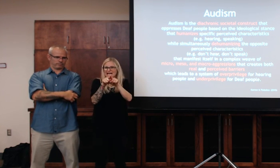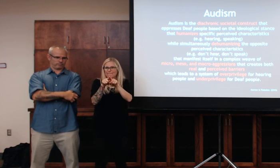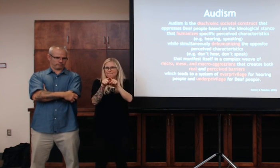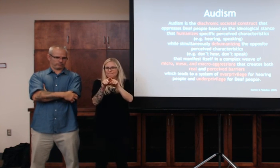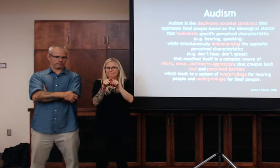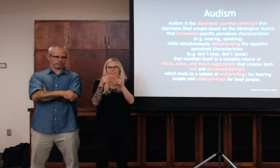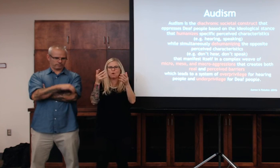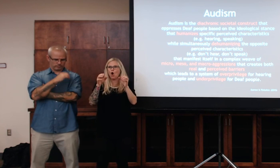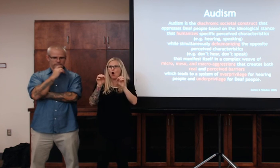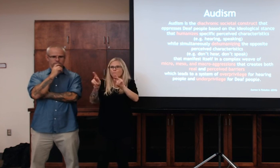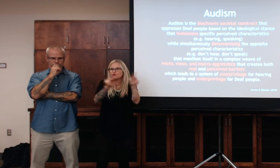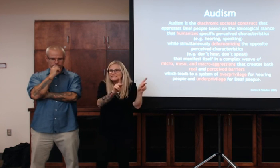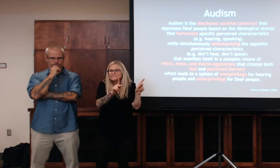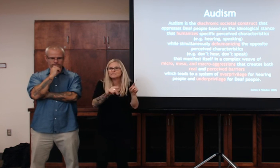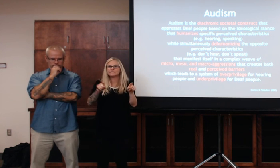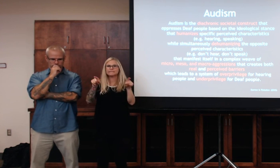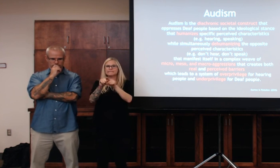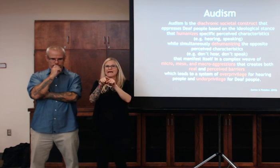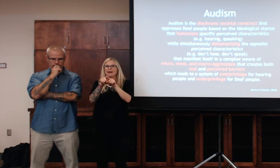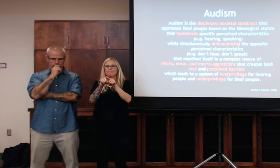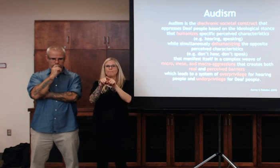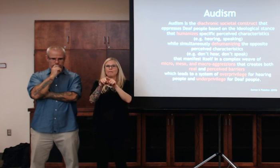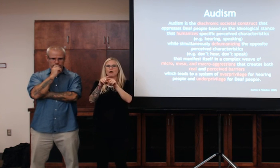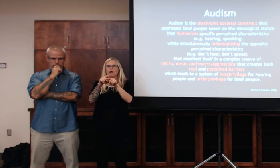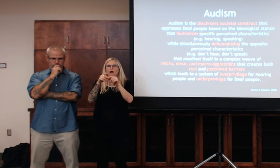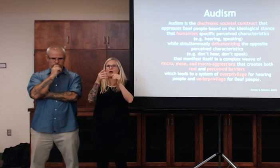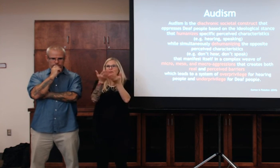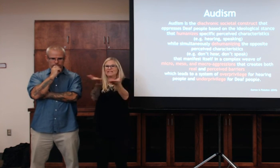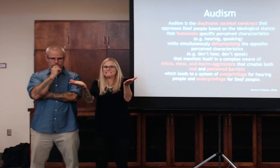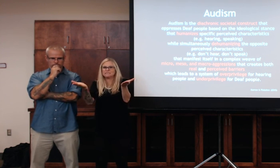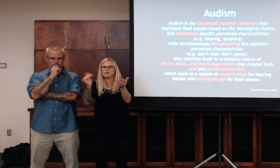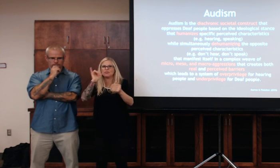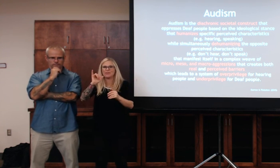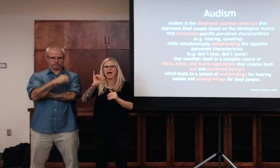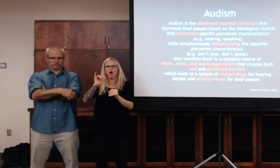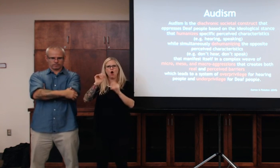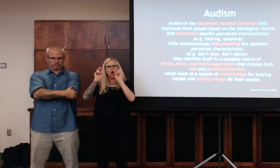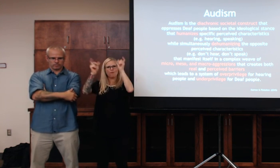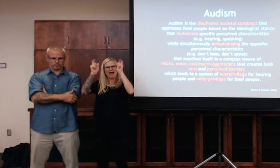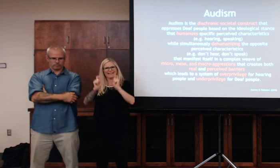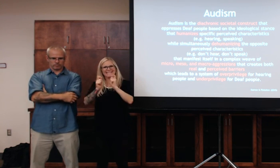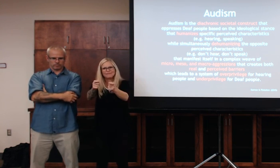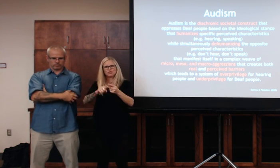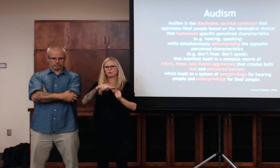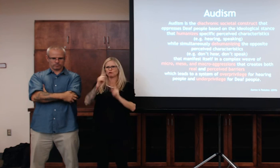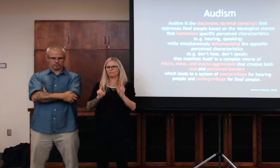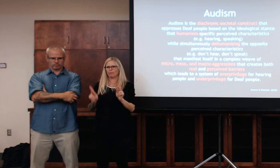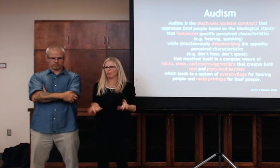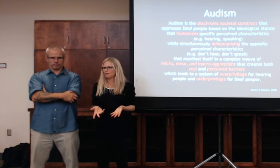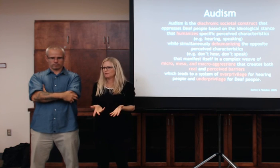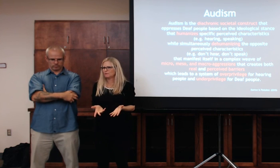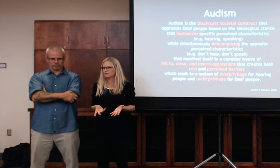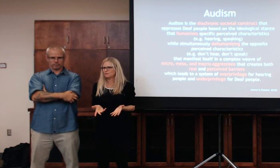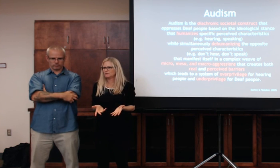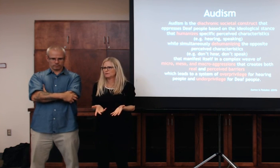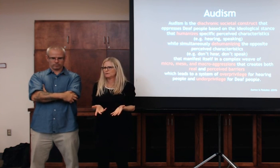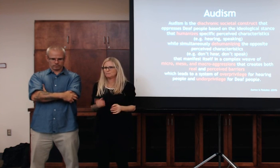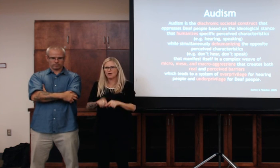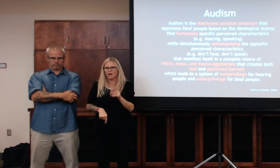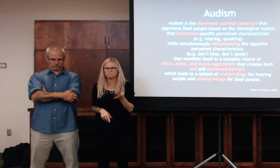the same opportunities, to receive the same items that are automatically given to hearing people. I